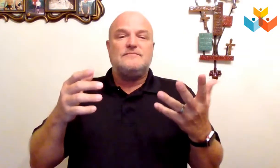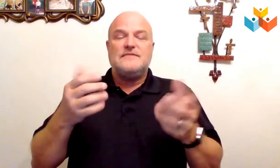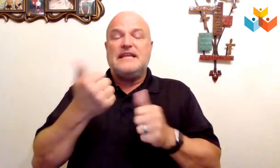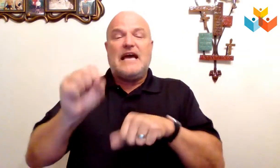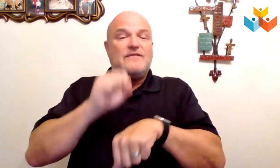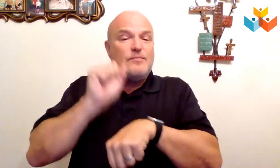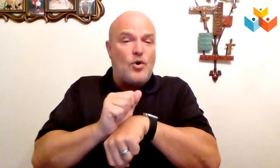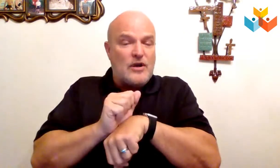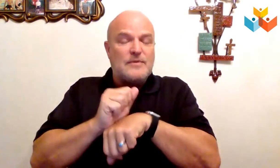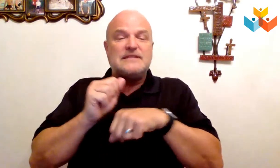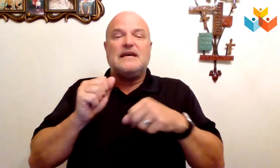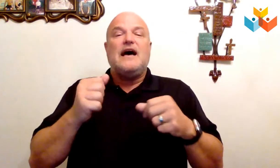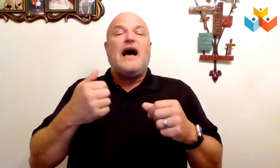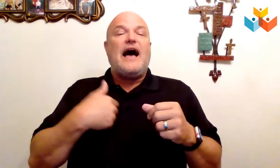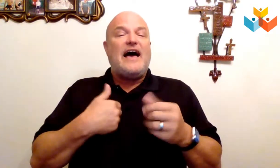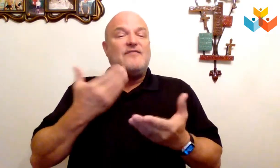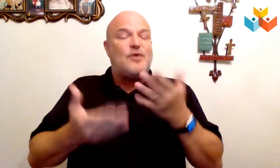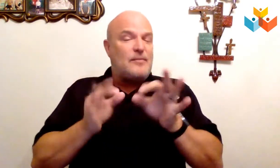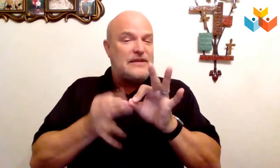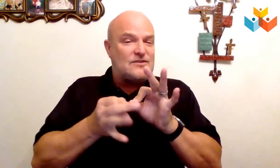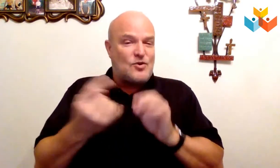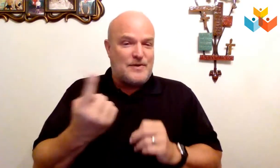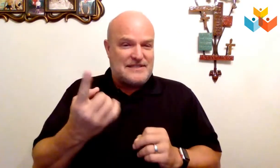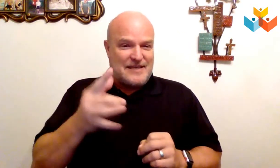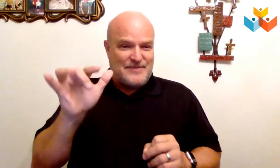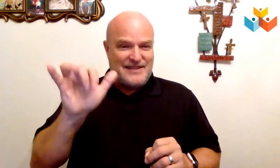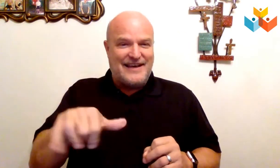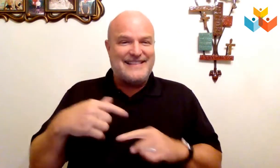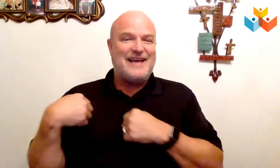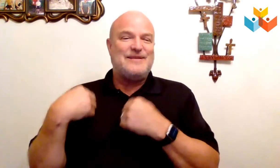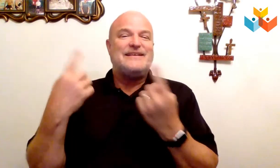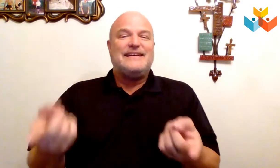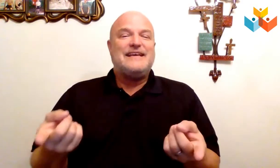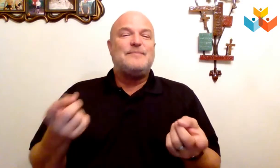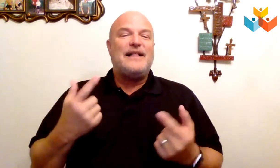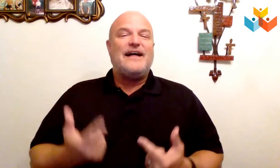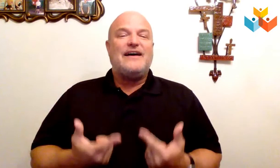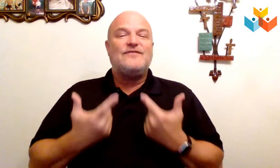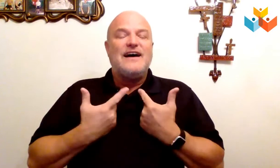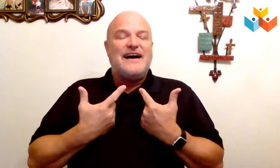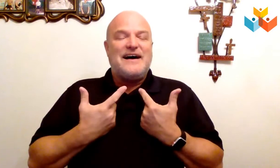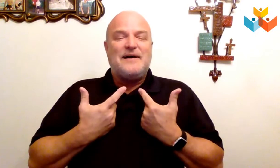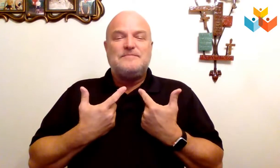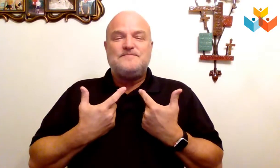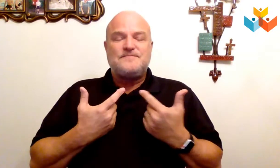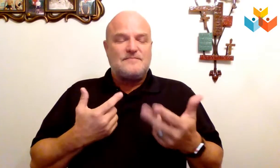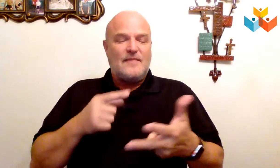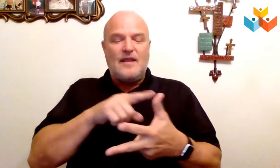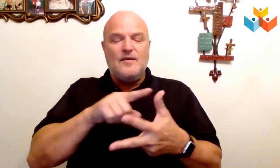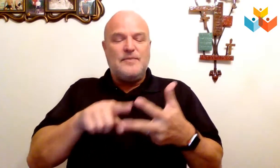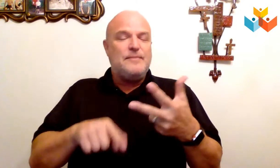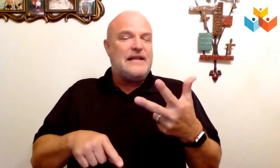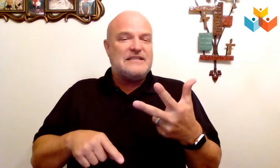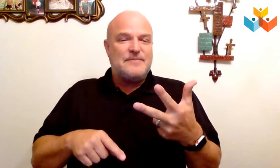doctor, to any kind of appointment, I have probably interpreted something like that in my